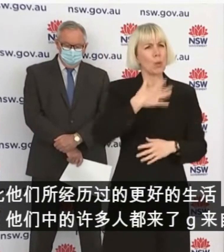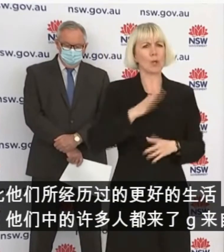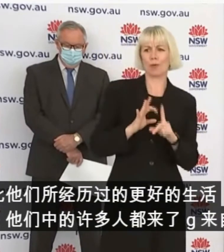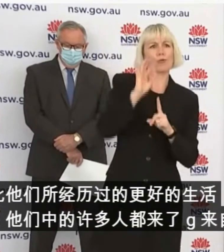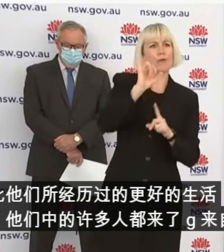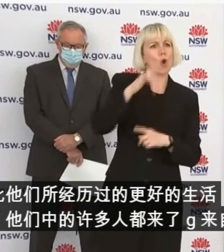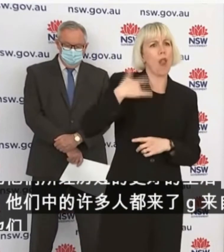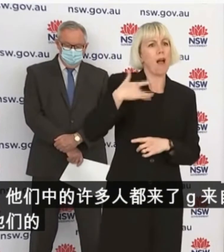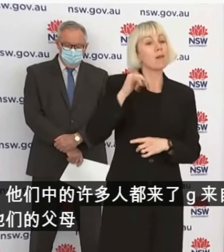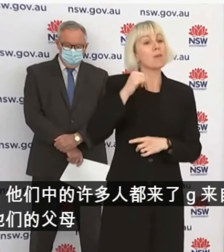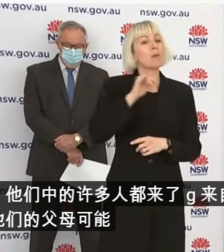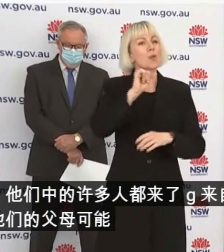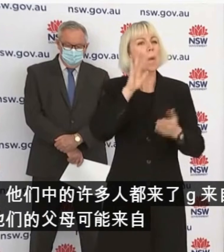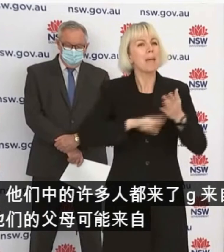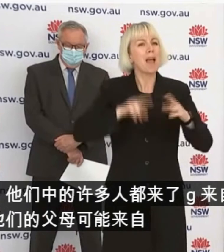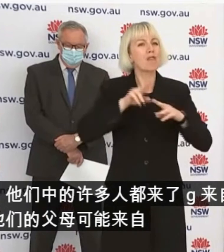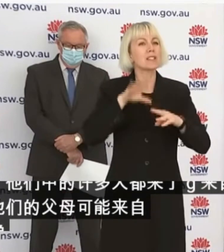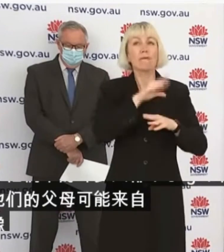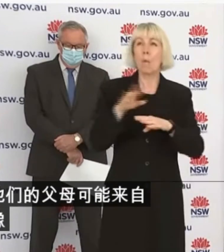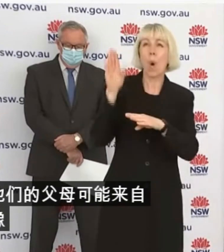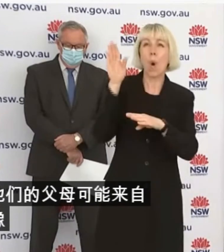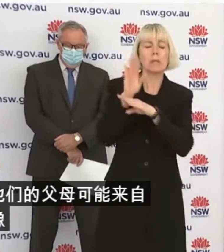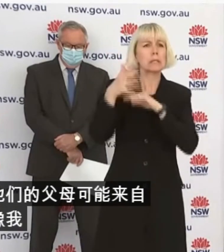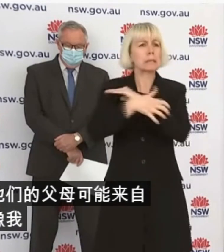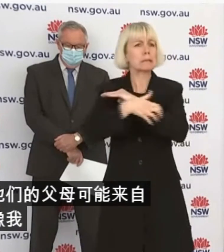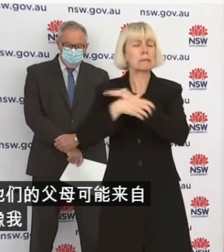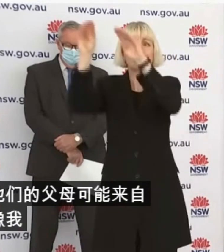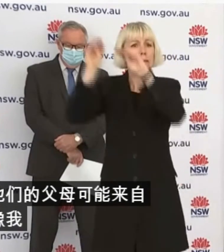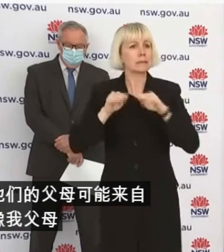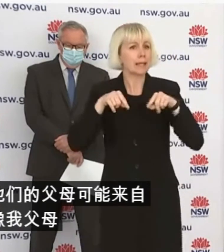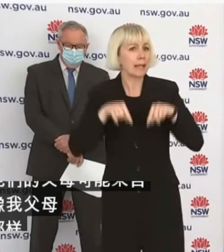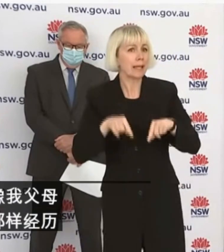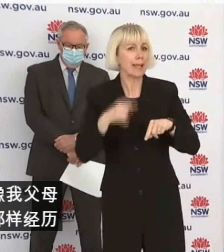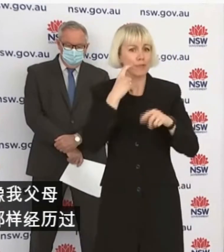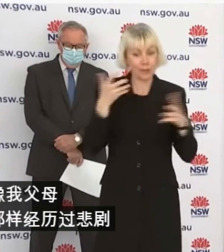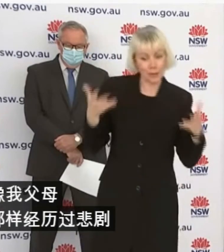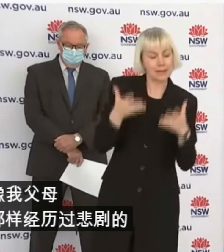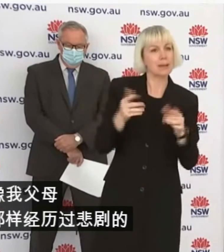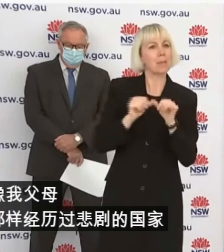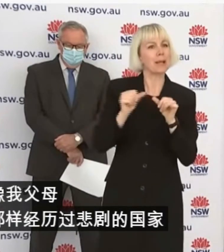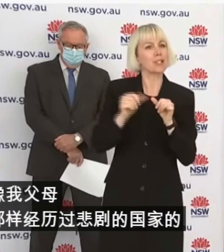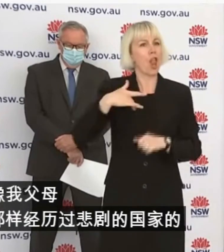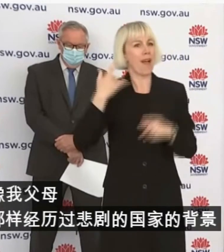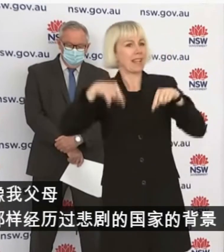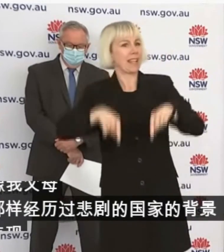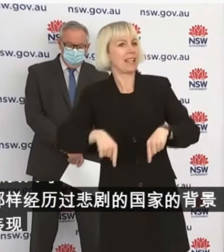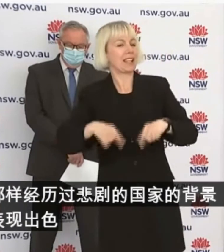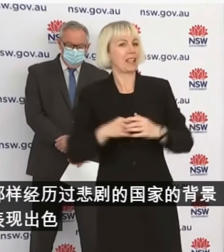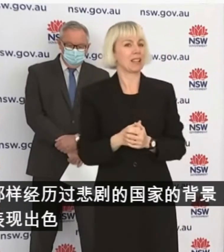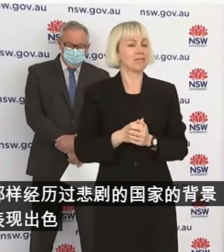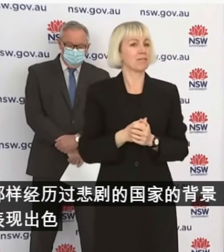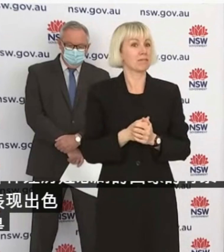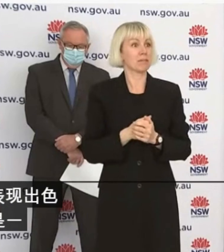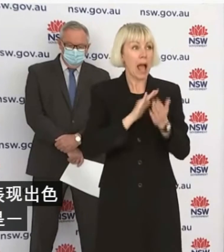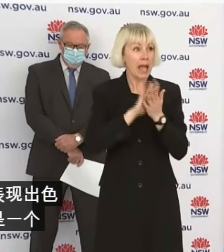from backgrounds whose parents may have come from countries like my parents did, which have experienced tragedy. And the HSC, in doing